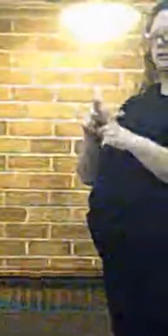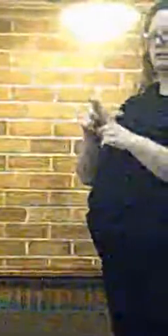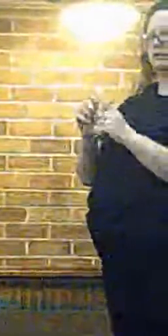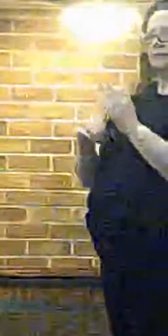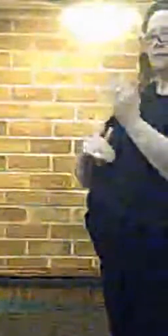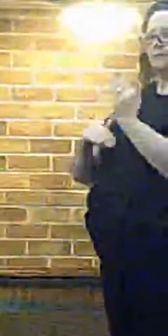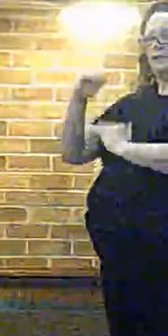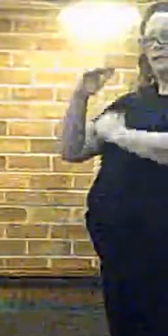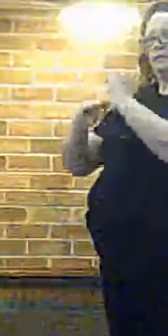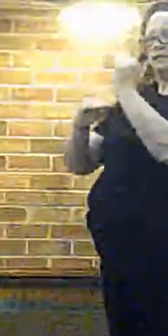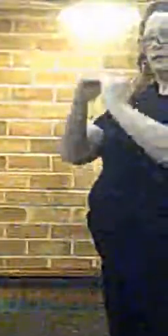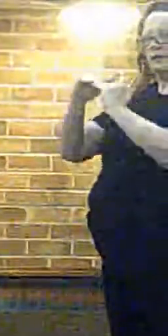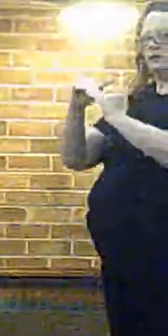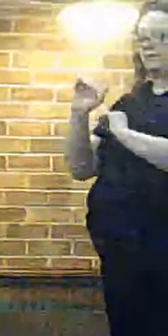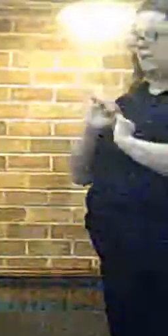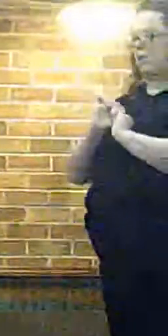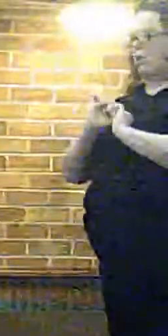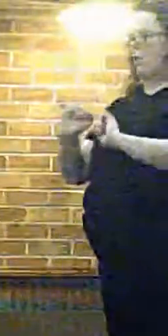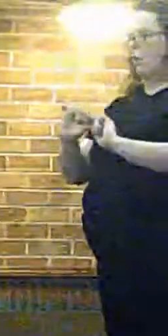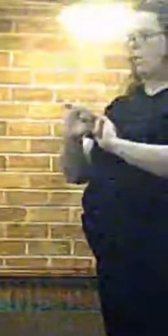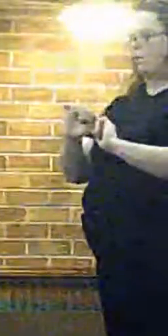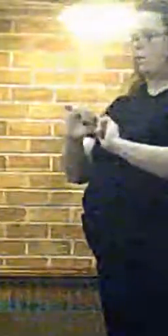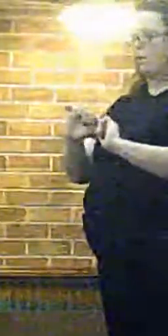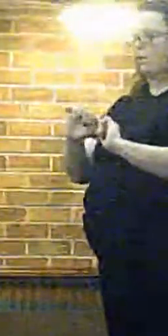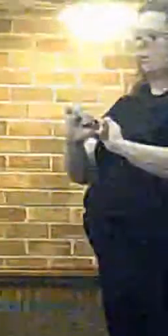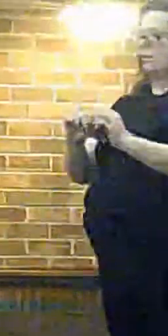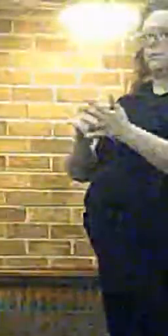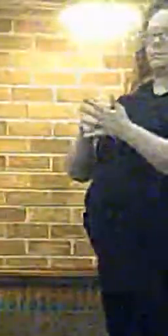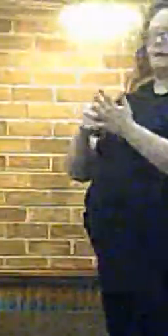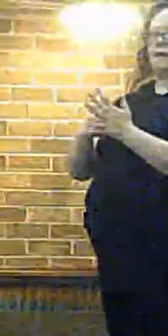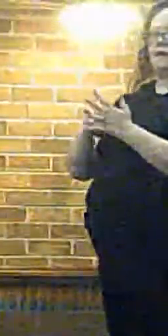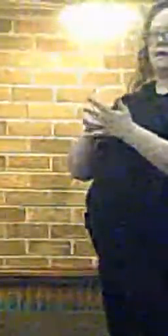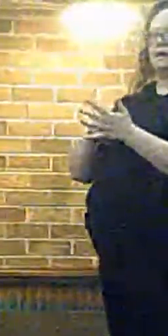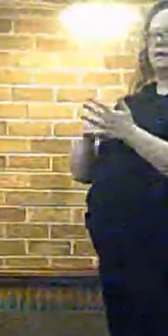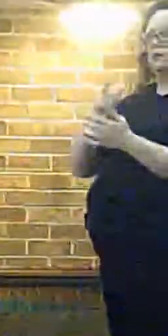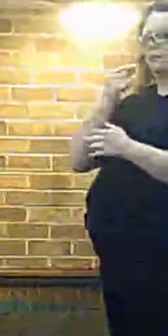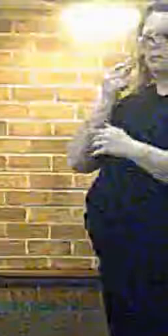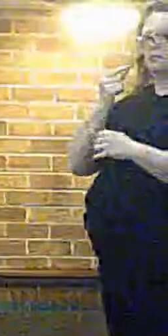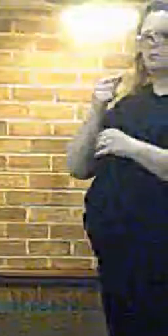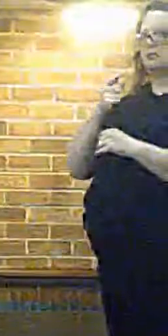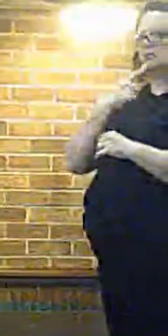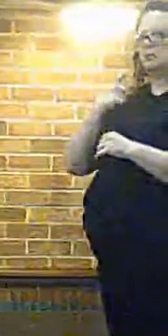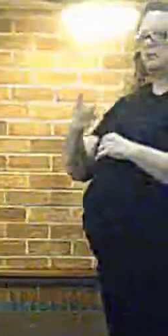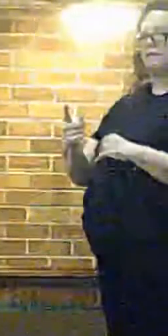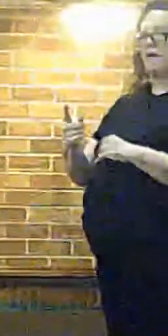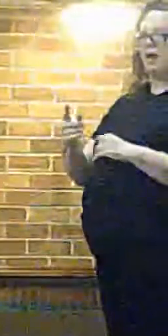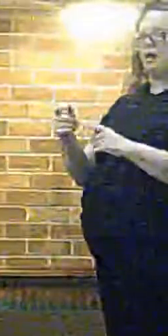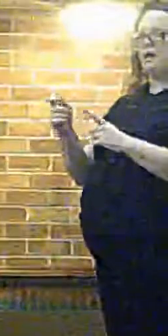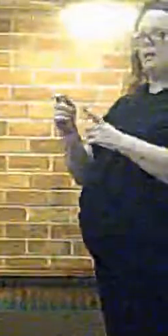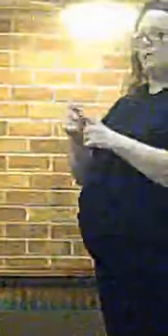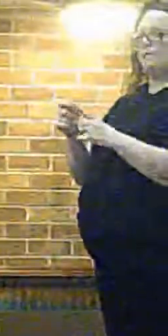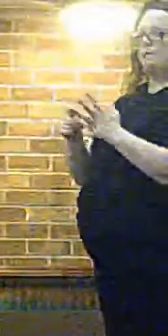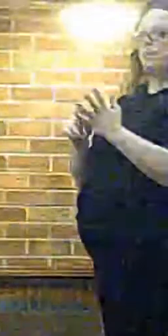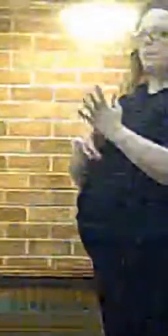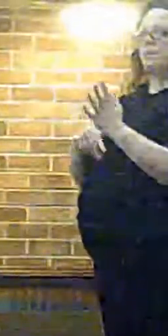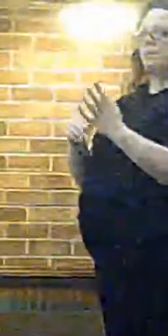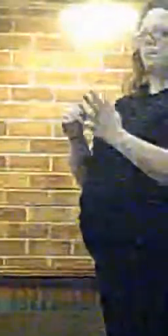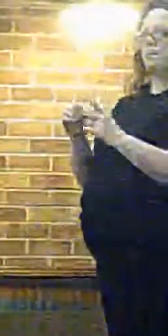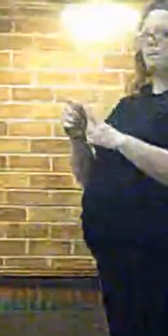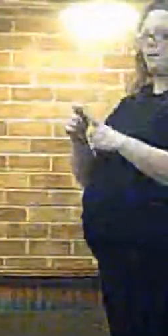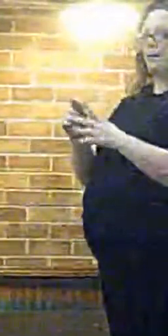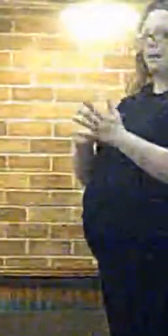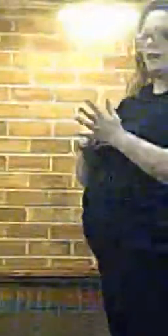criteria. So maybe that would be a leverage for you to push the complaint. I think at